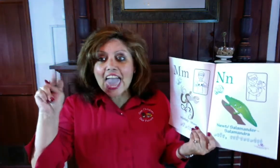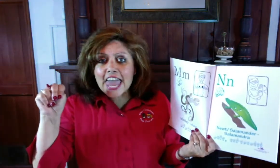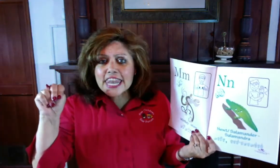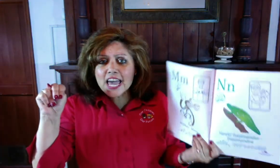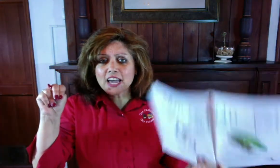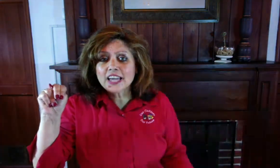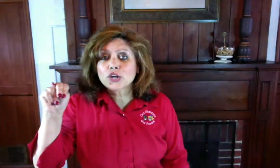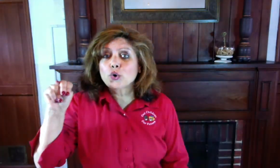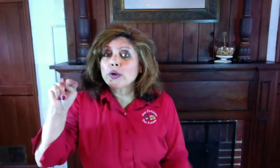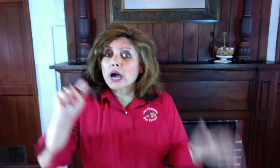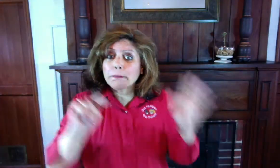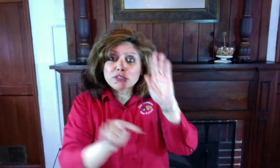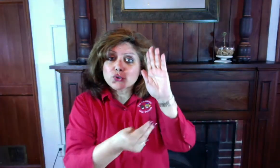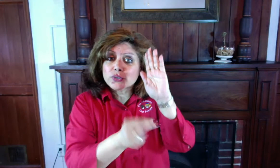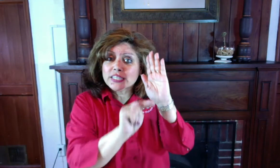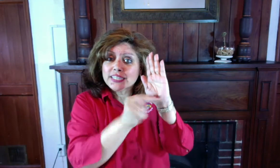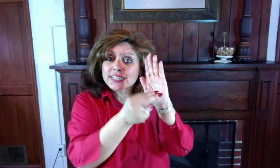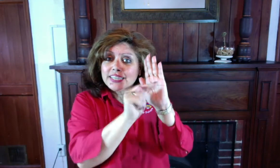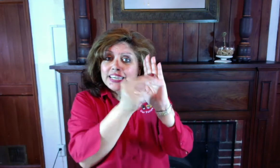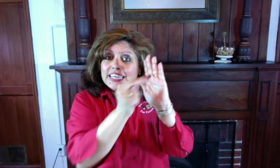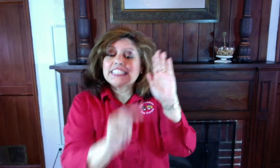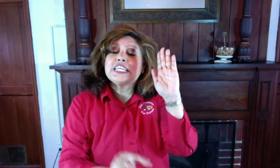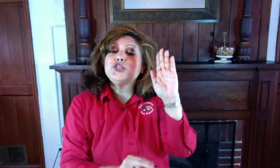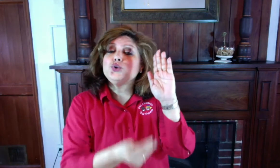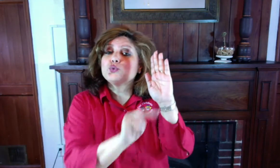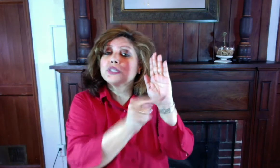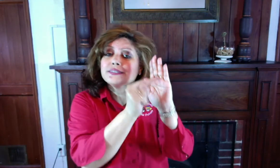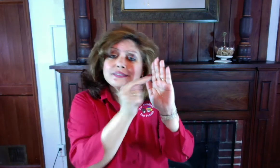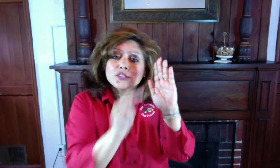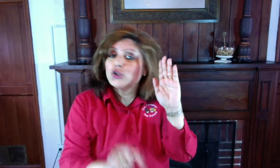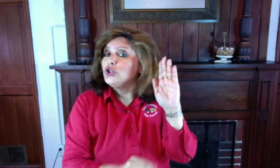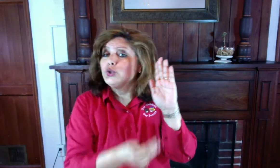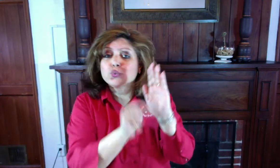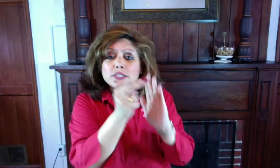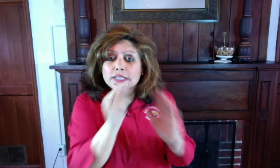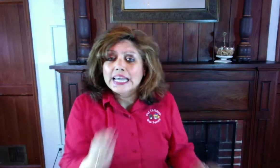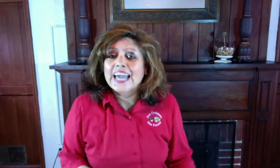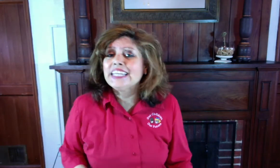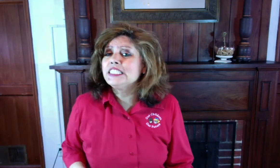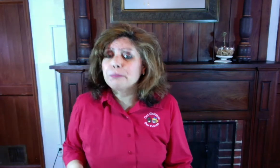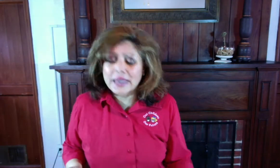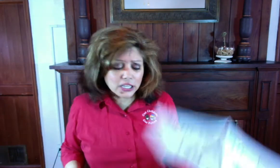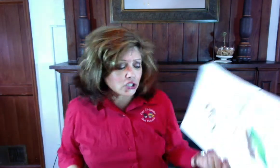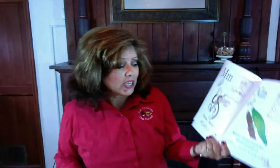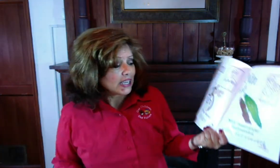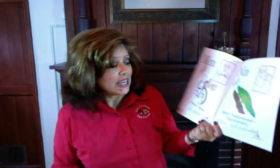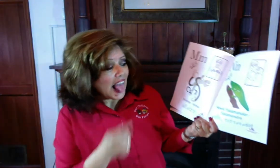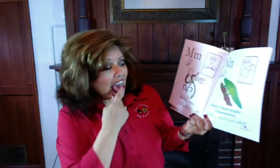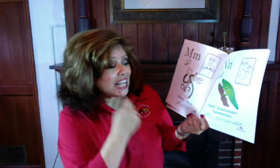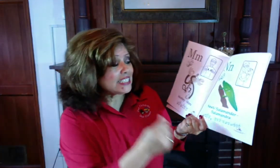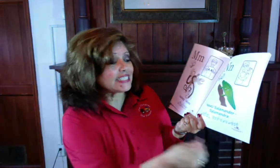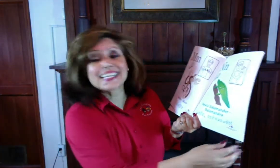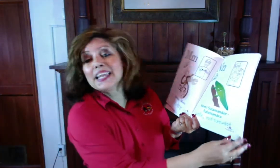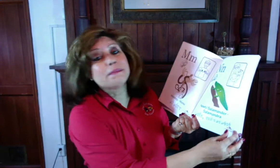N, going up a tree, it is a newt, newt. And in Spanish, it's a